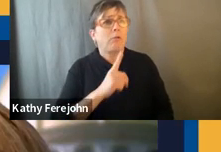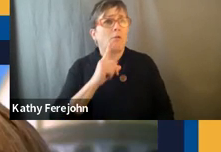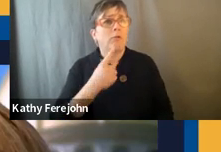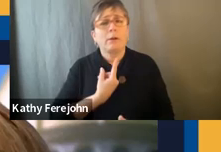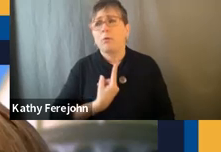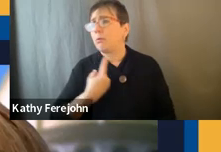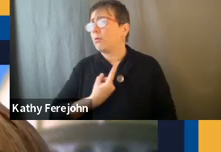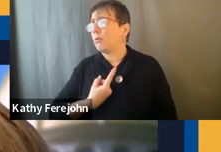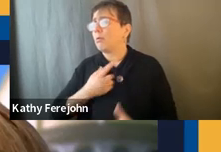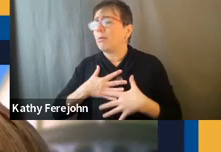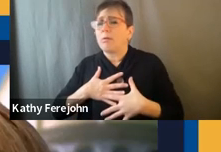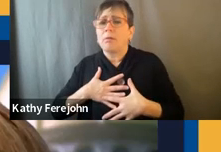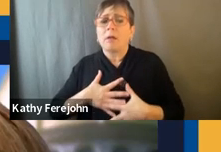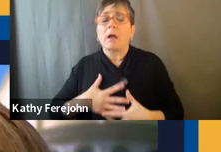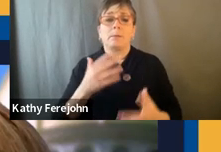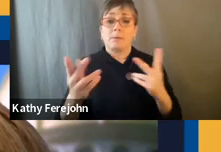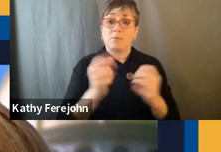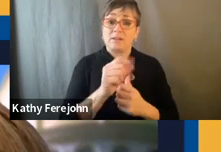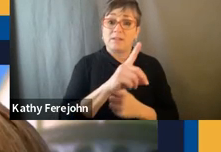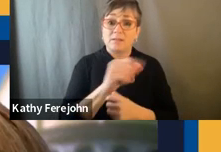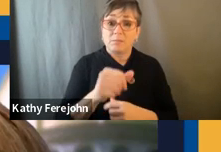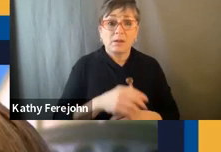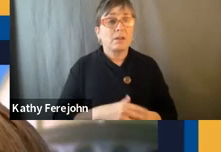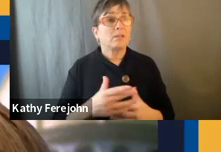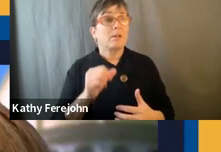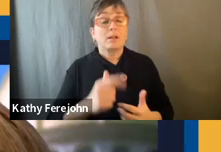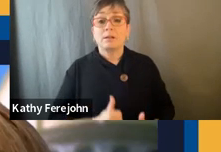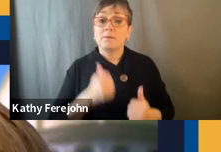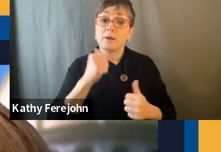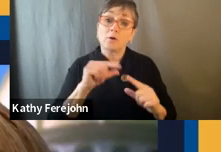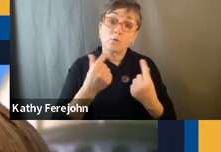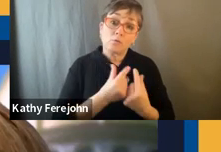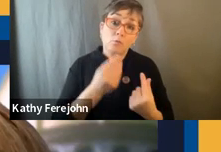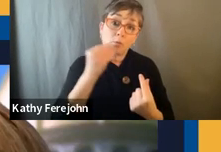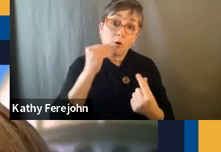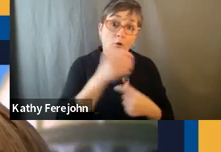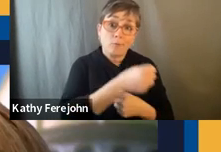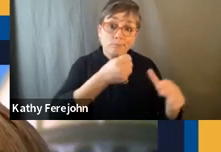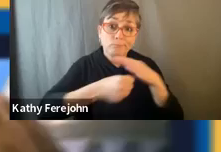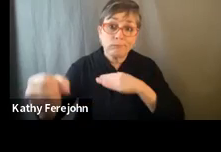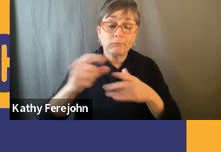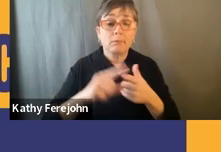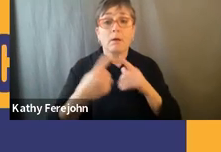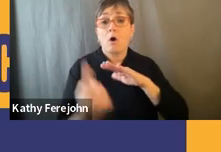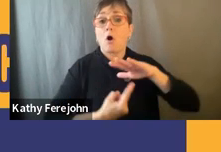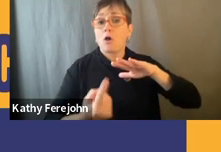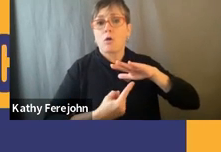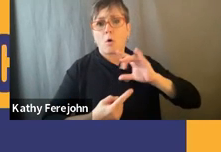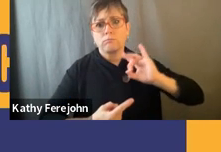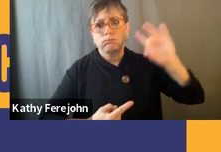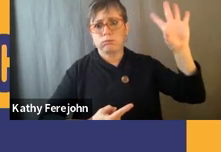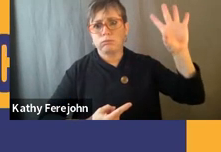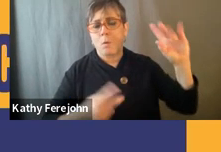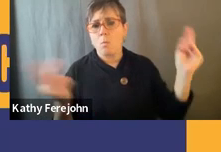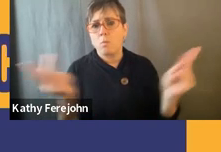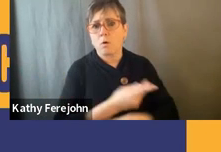with disabilities living in group homes, that isolation has been all the more extreme. On April 27th